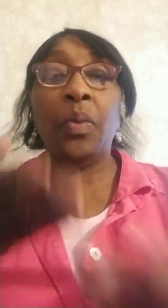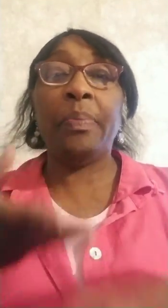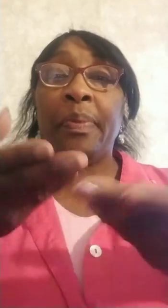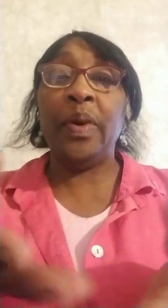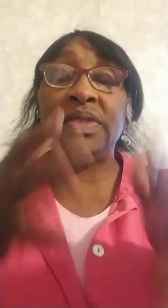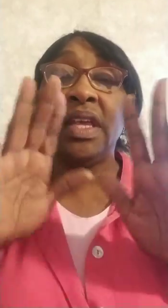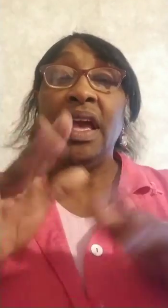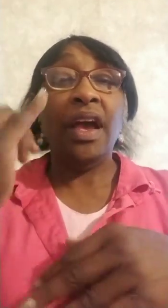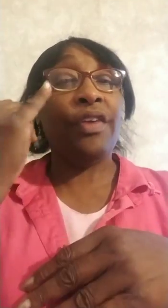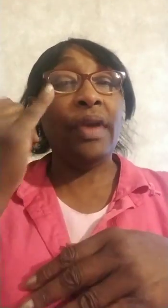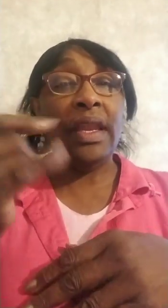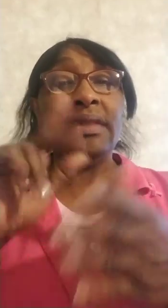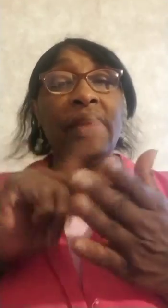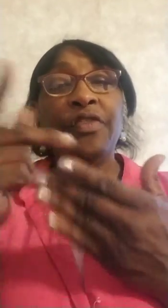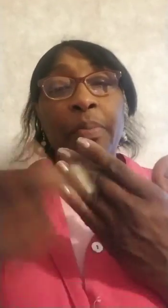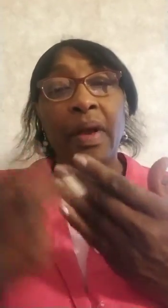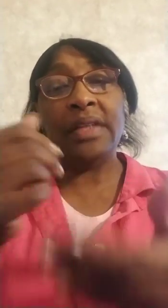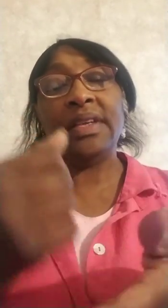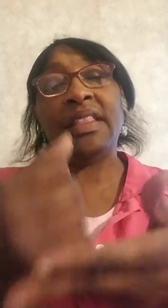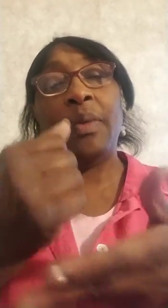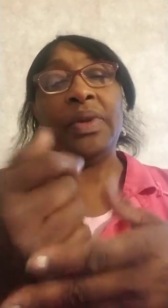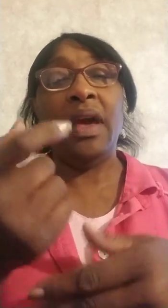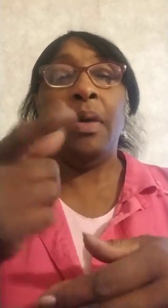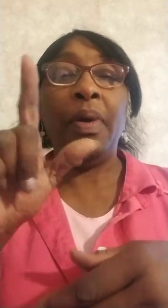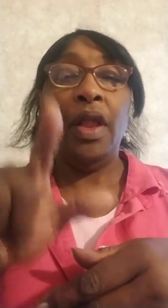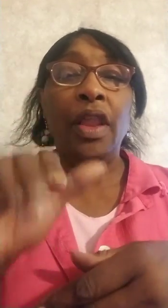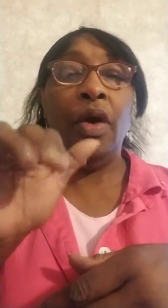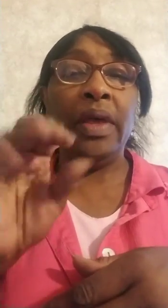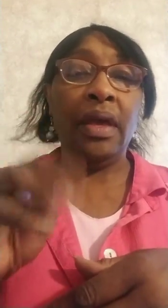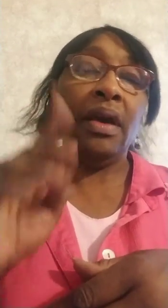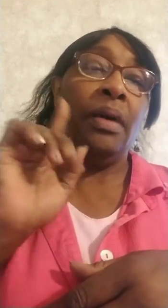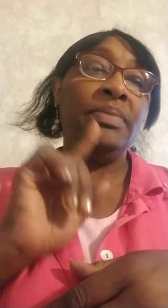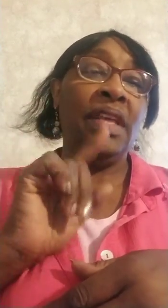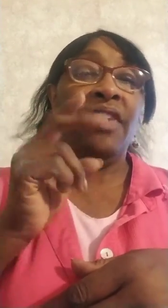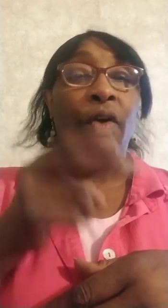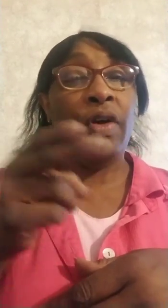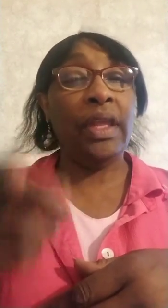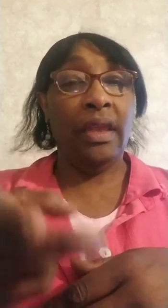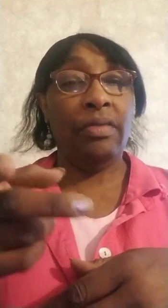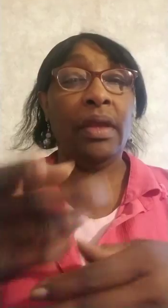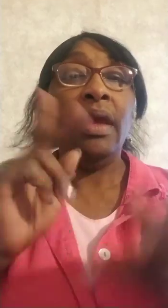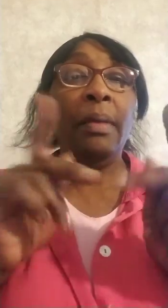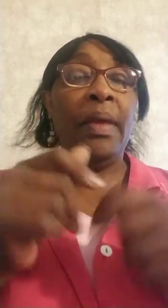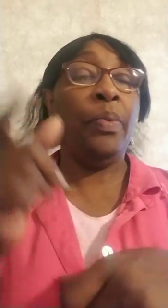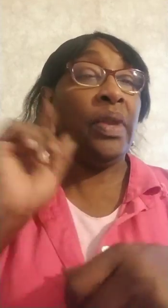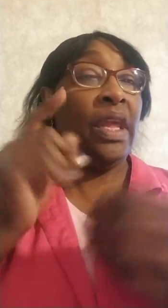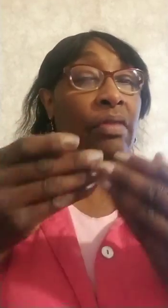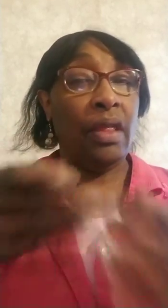we're proposing a great idea for a project that would help low-income, deaf, hard of hearing, people with hearing